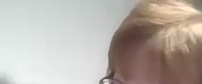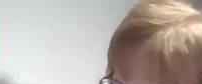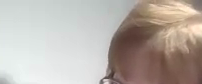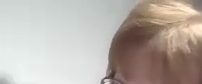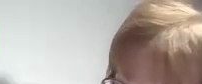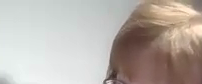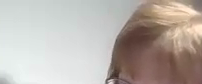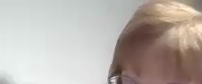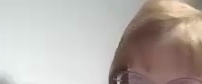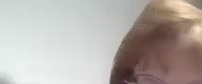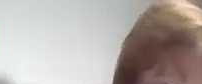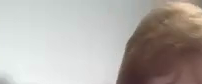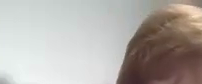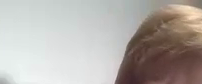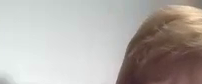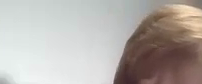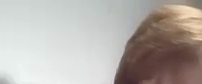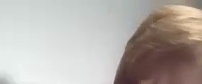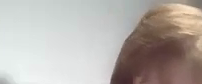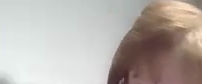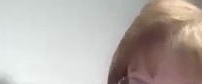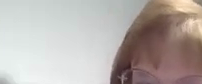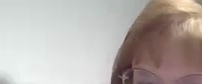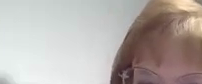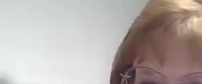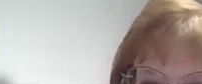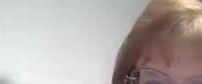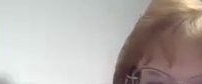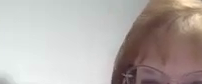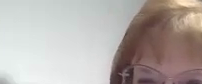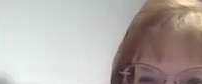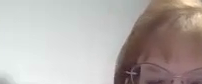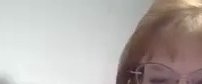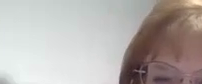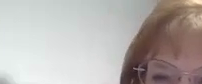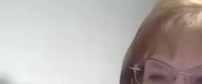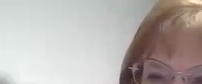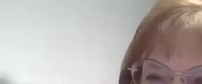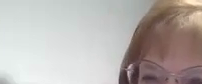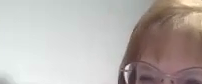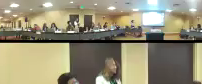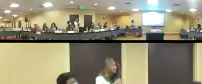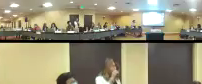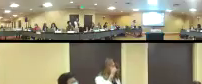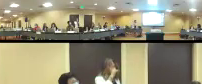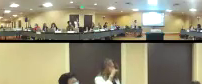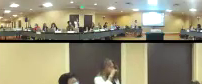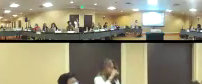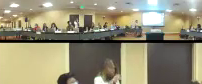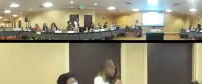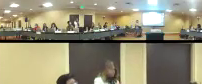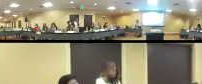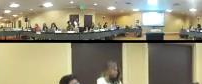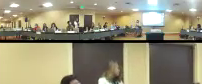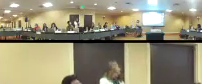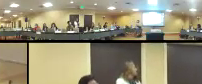need some better coordination, better training between those two entities. Senator Warnick, I believe